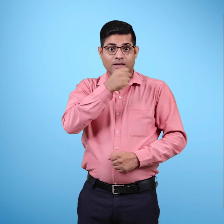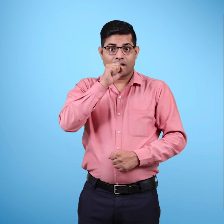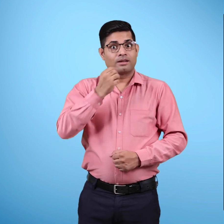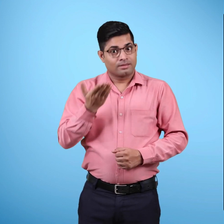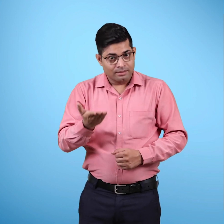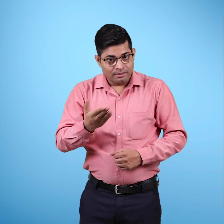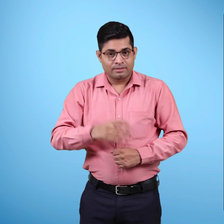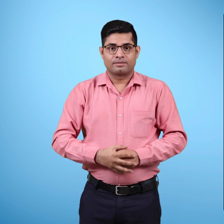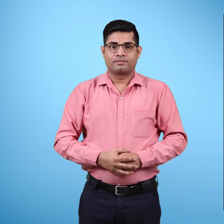radish,